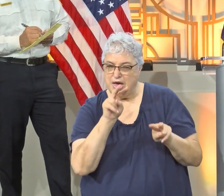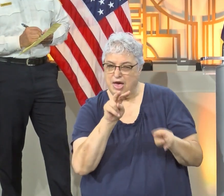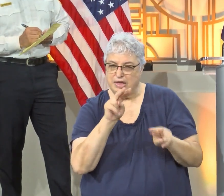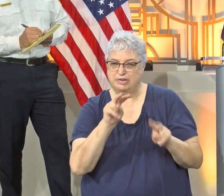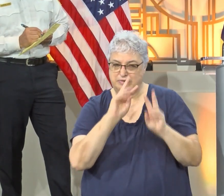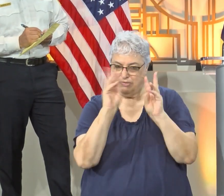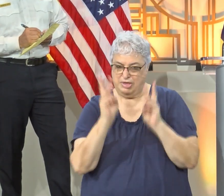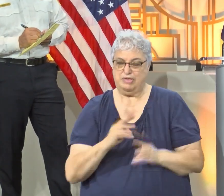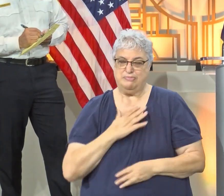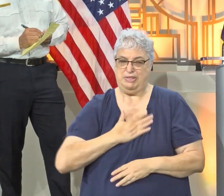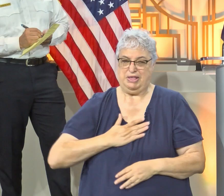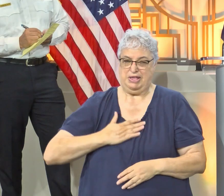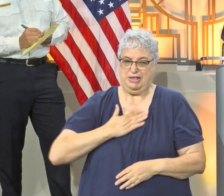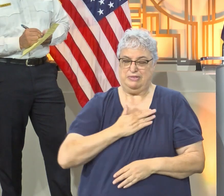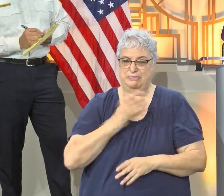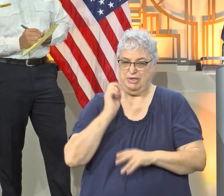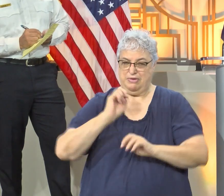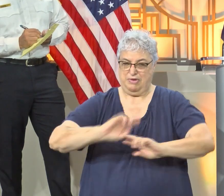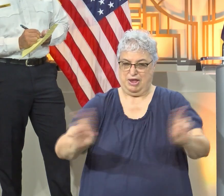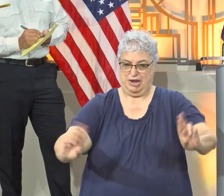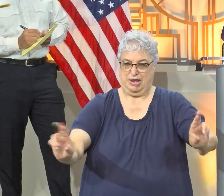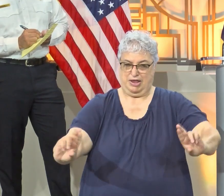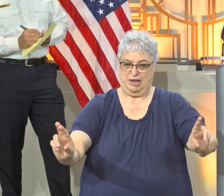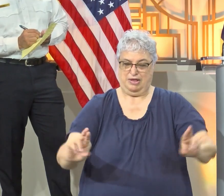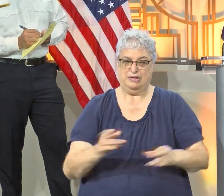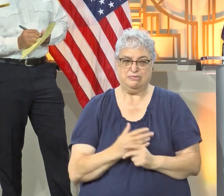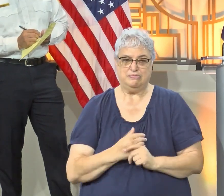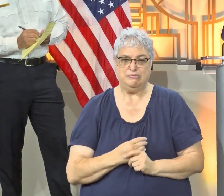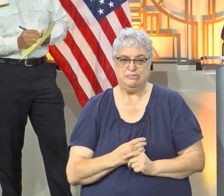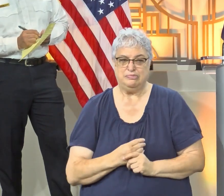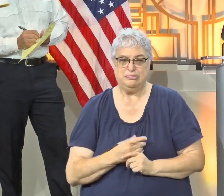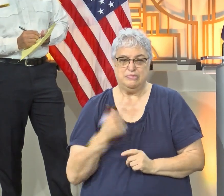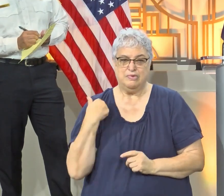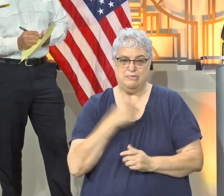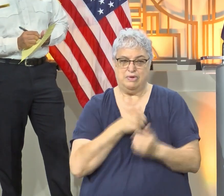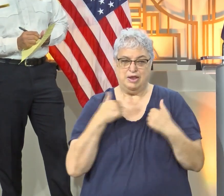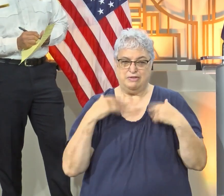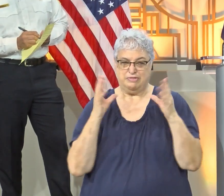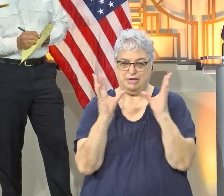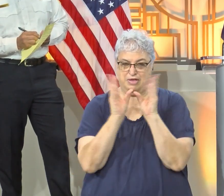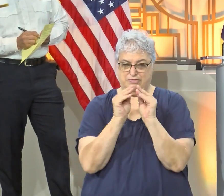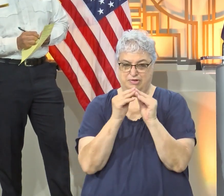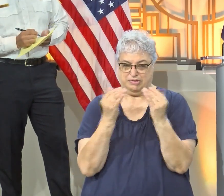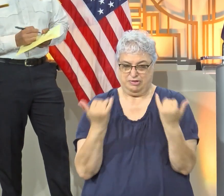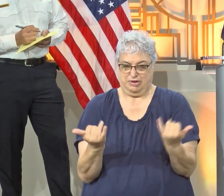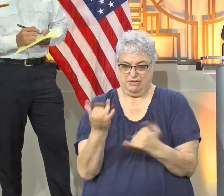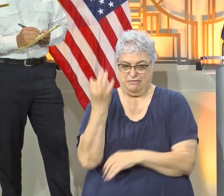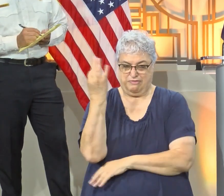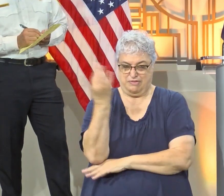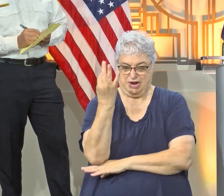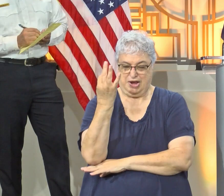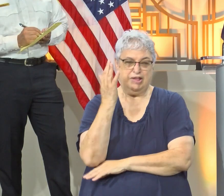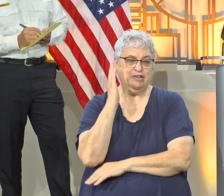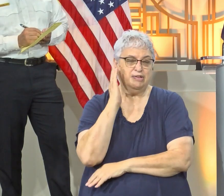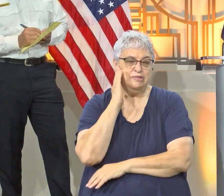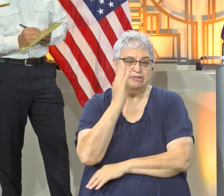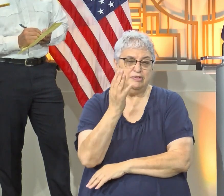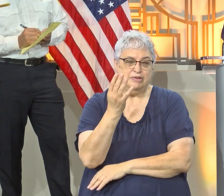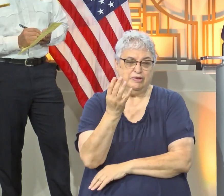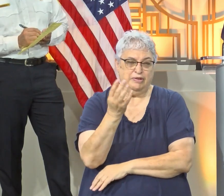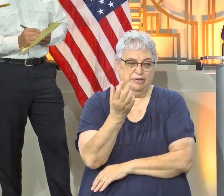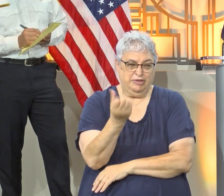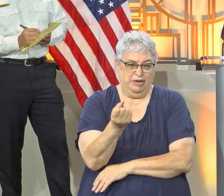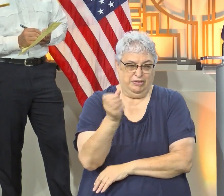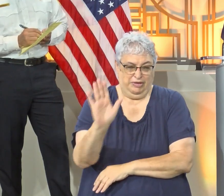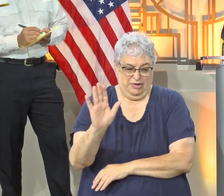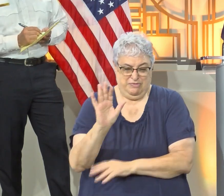be prepared. And quite frankly, we wanted to have this press conference today on Friday. It's the weekend, and